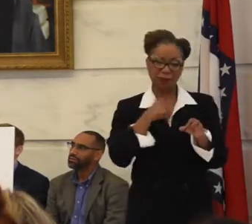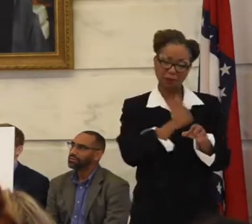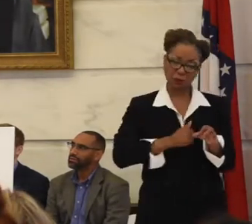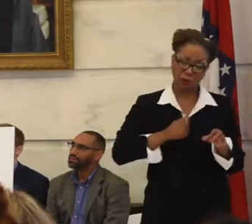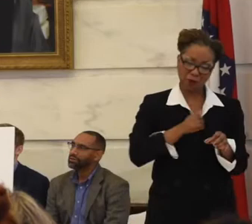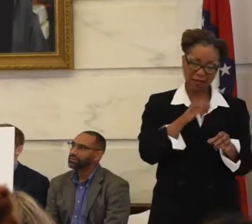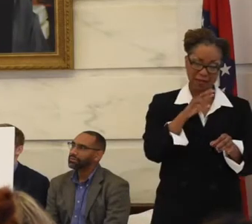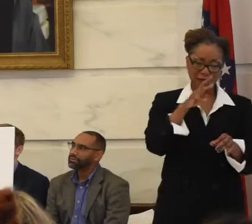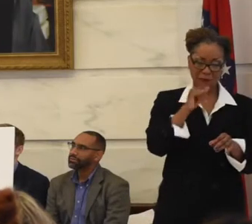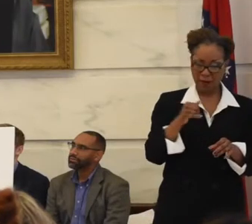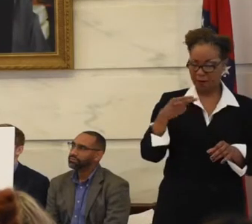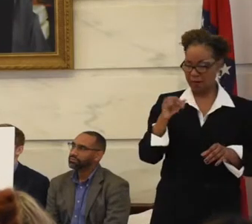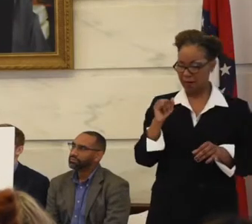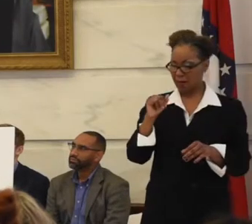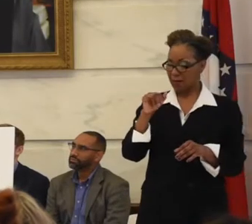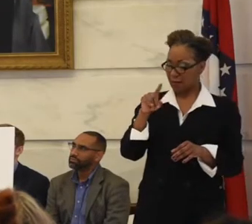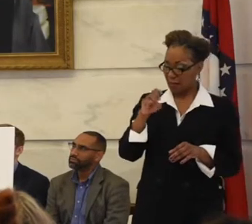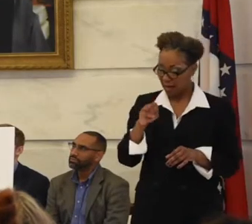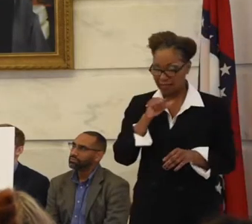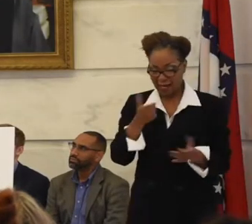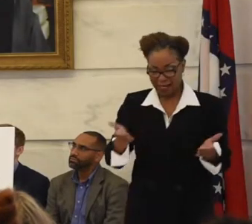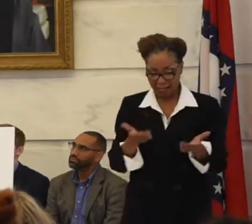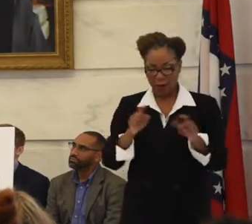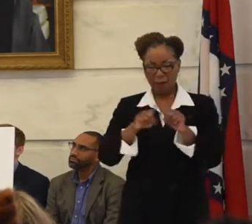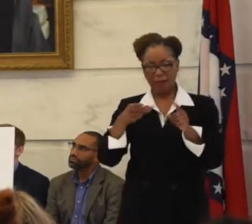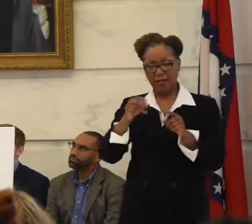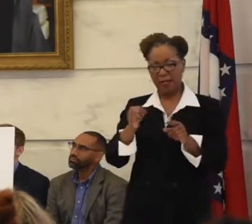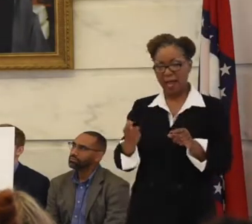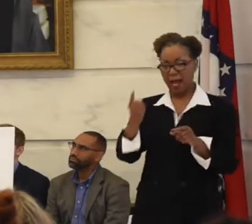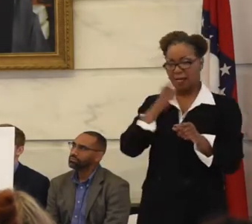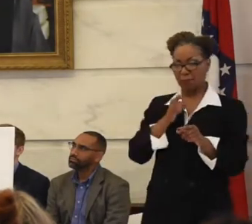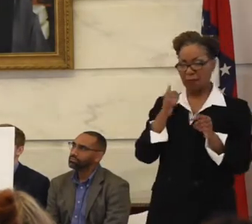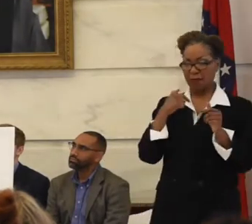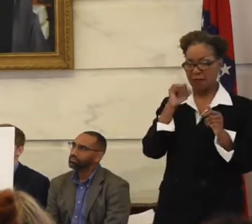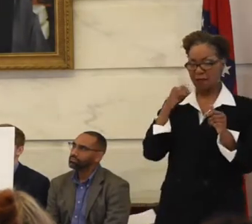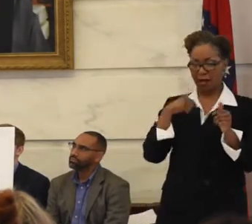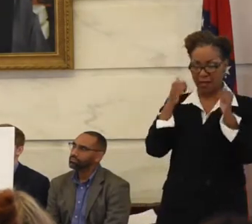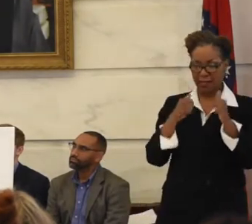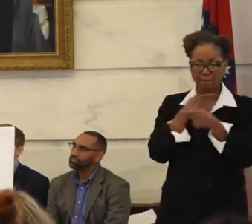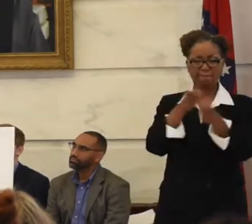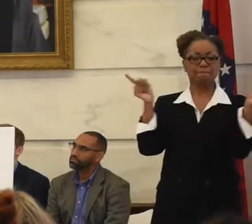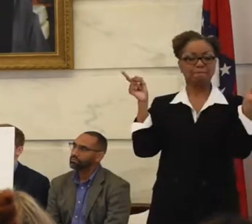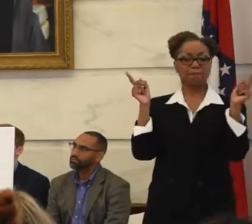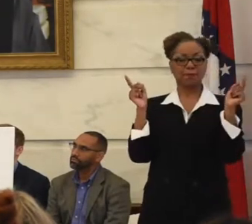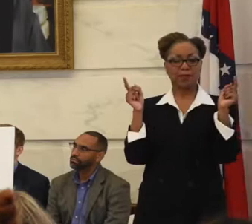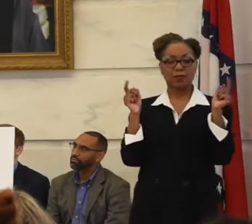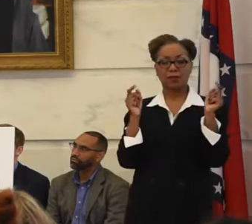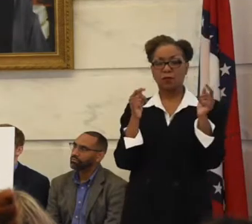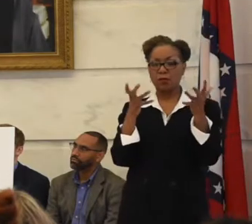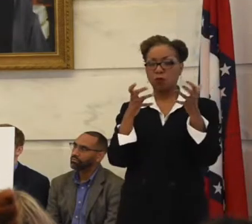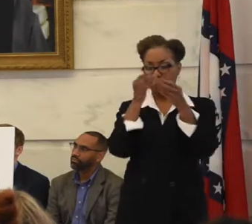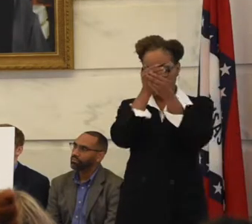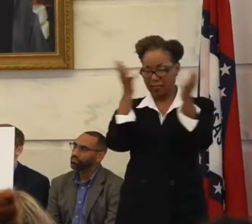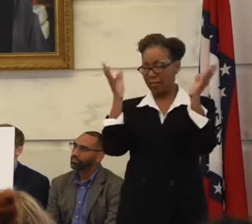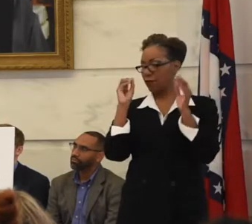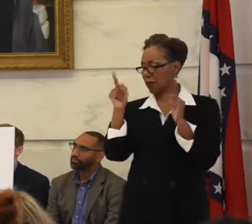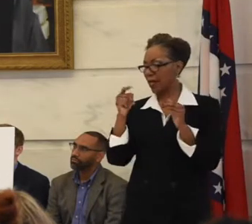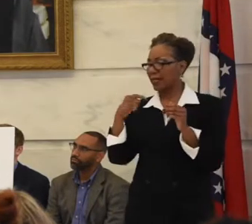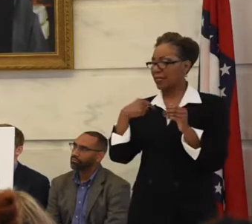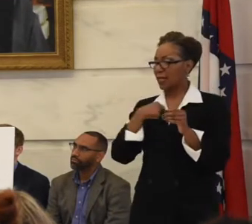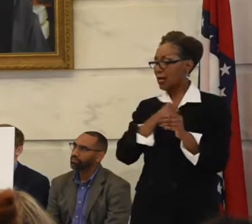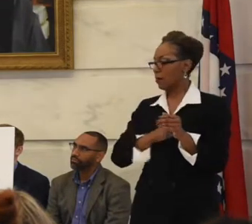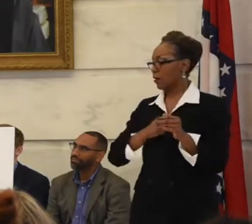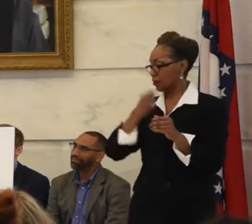today, but he asked me if I could come and do a confirmation for him that he would like to give. And another thing I need to